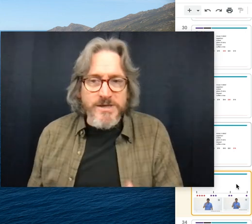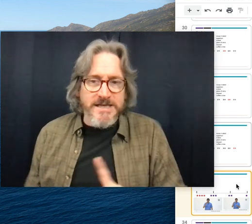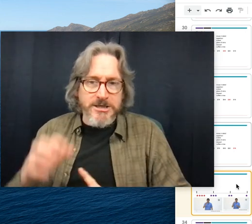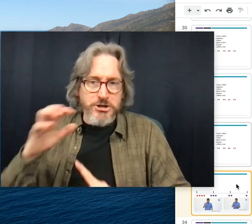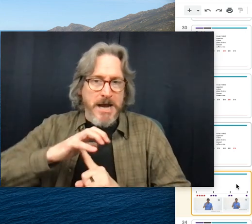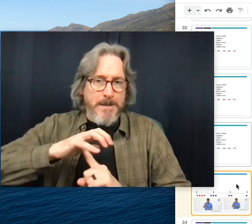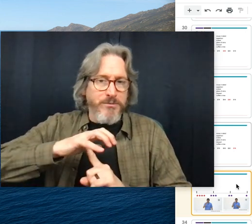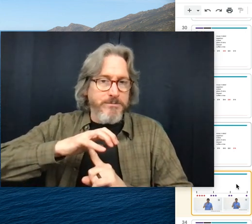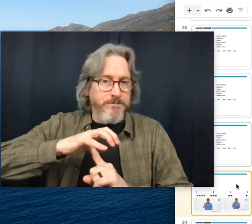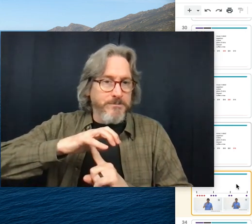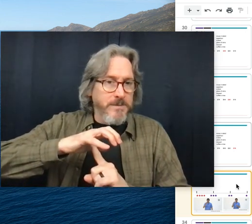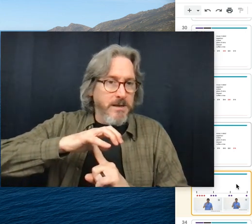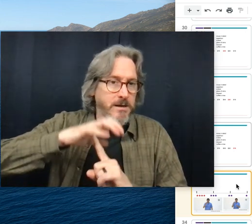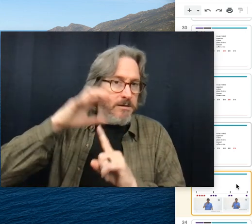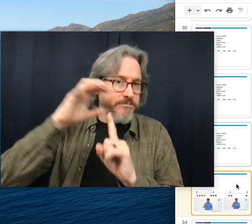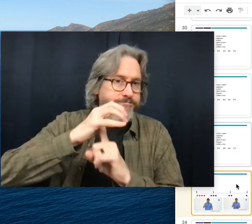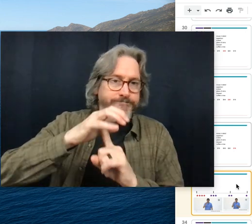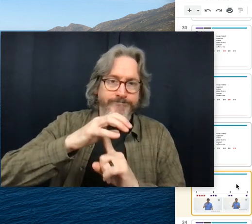here's where we see champ.